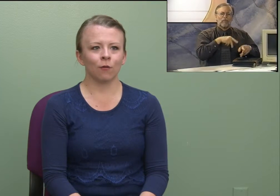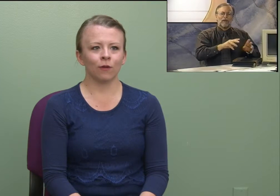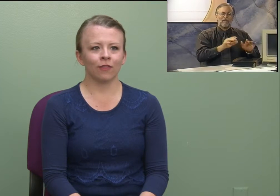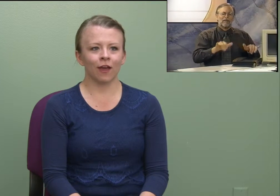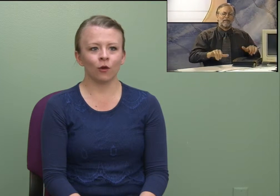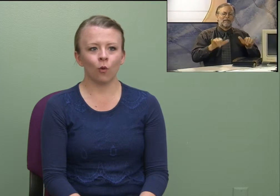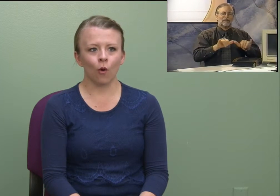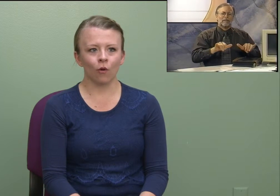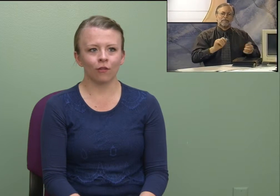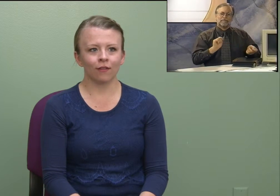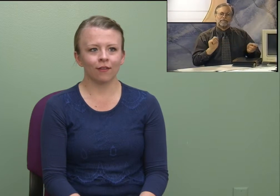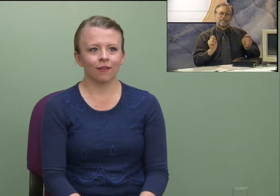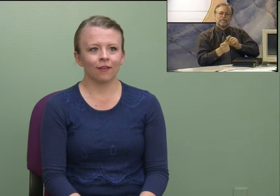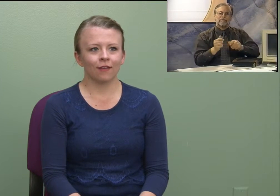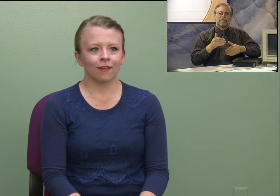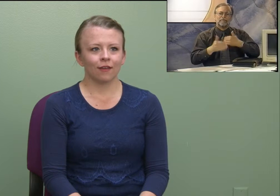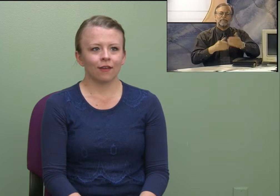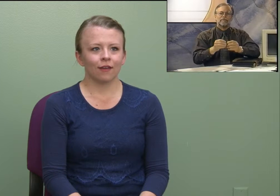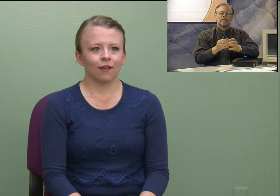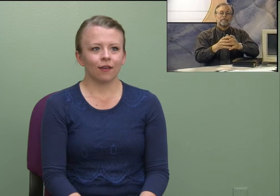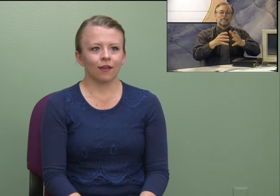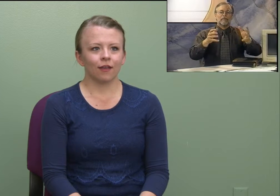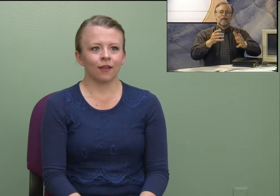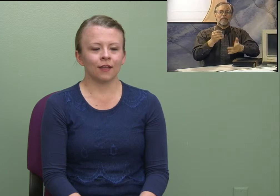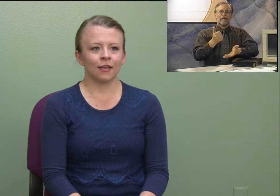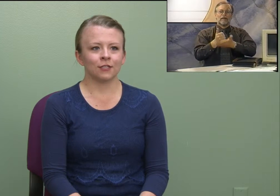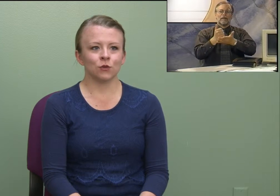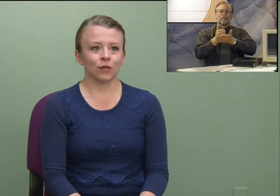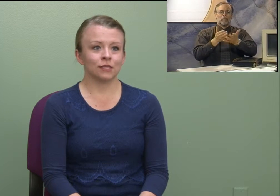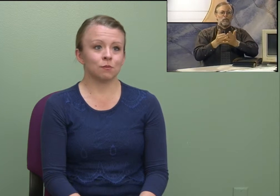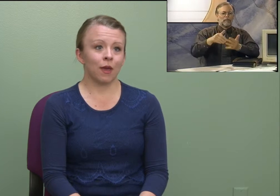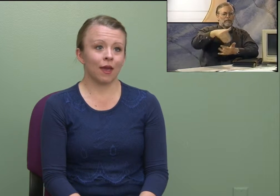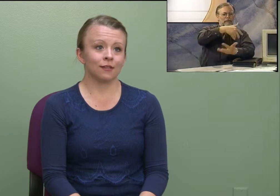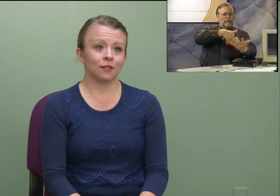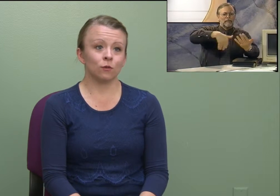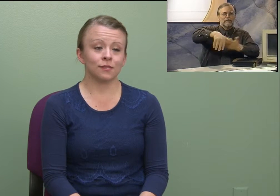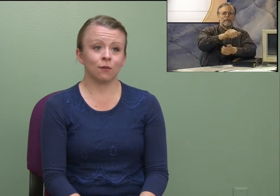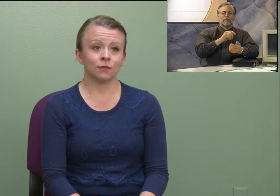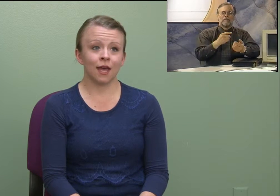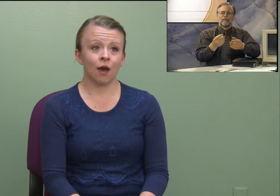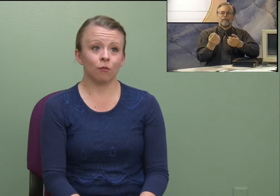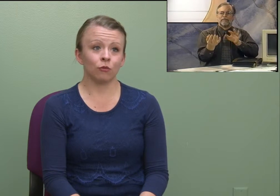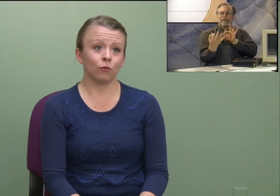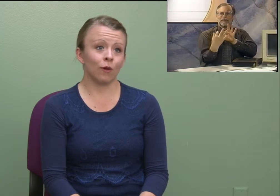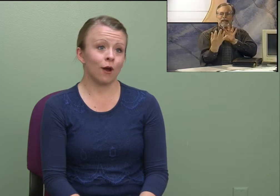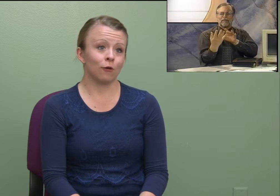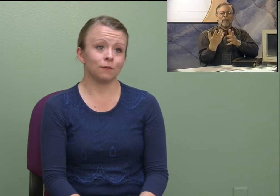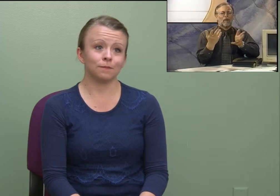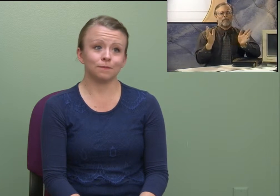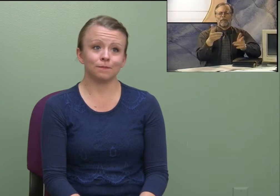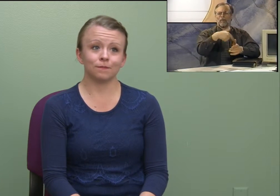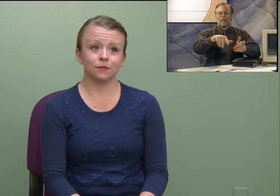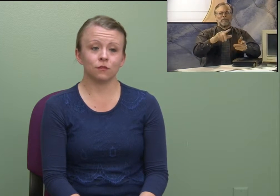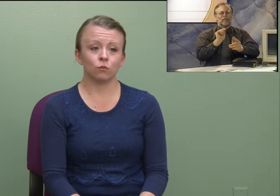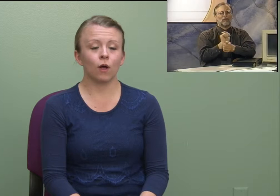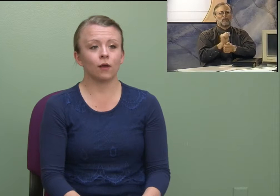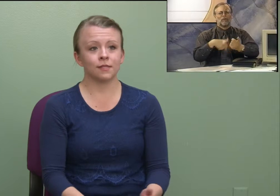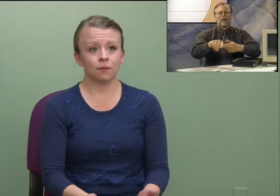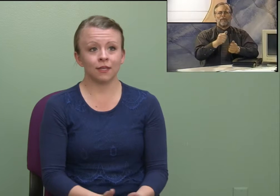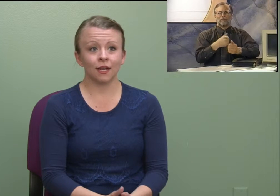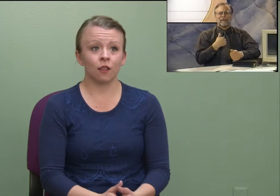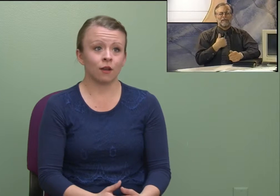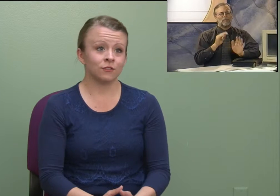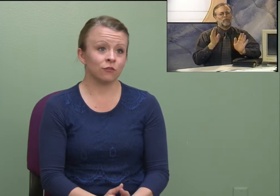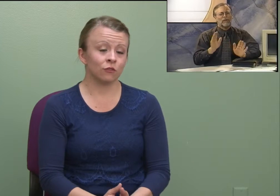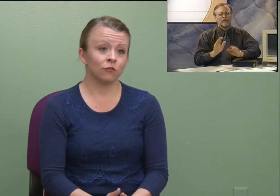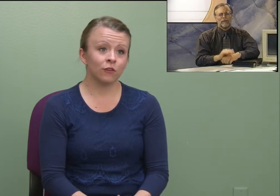And that with that goal, it needed to expand, and it was able to help throughout. Well, I